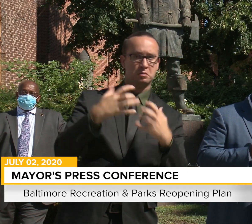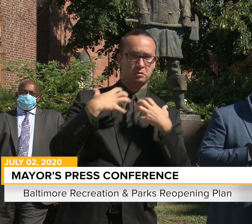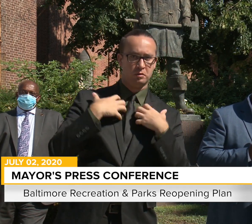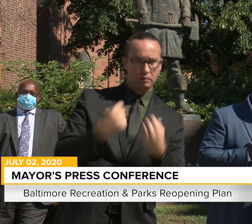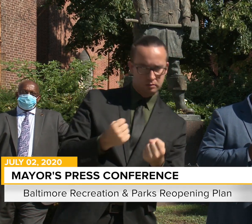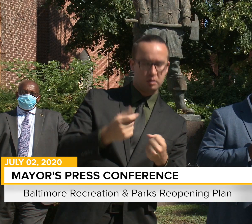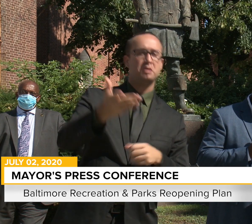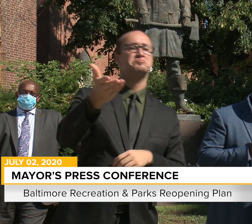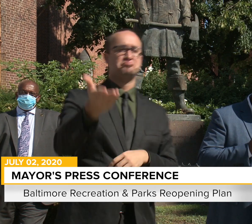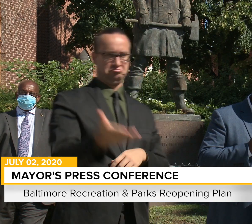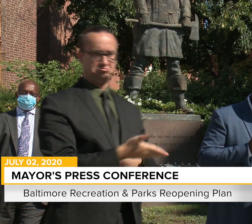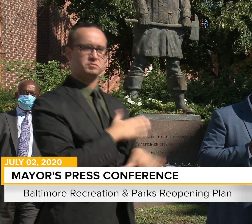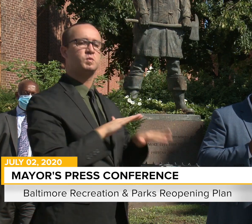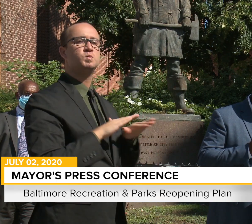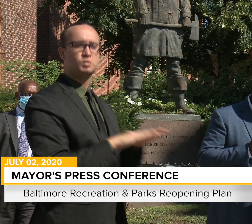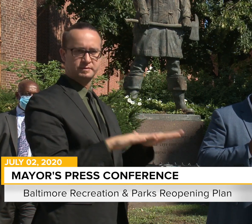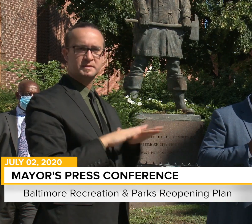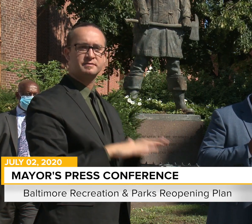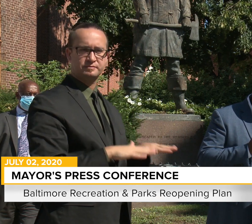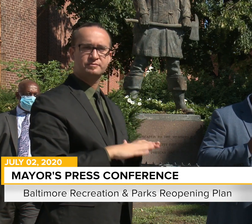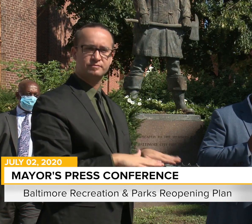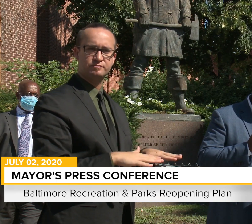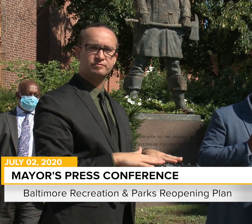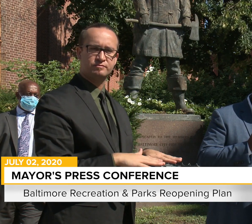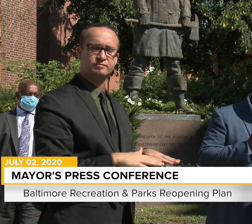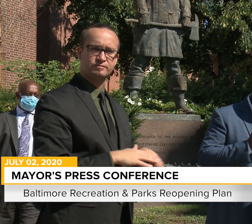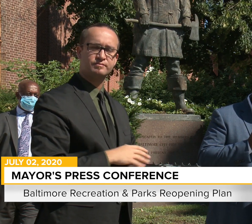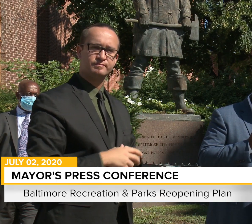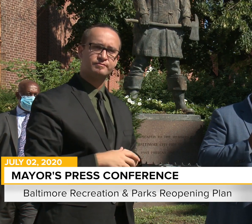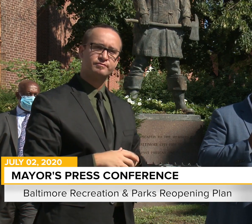In addition, I would like to stress that